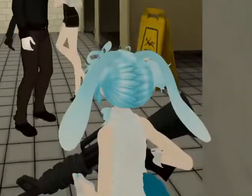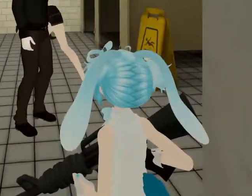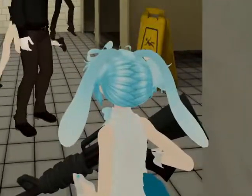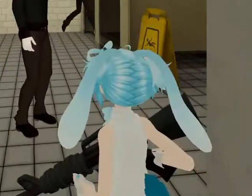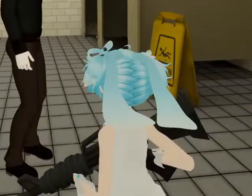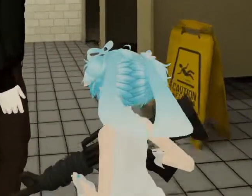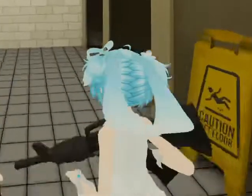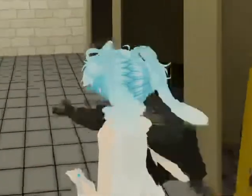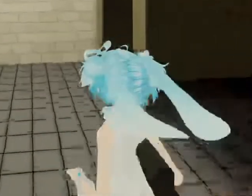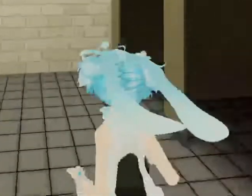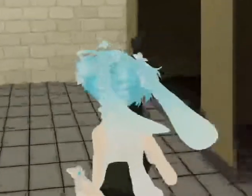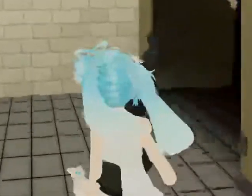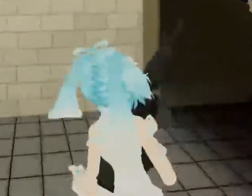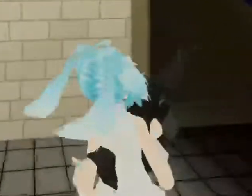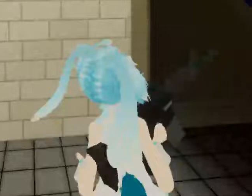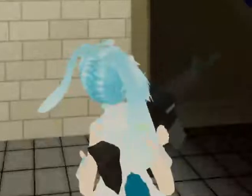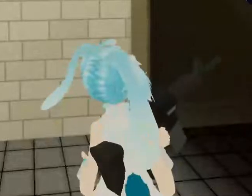What did you say when I jumped down?